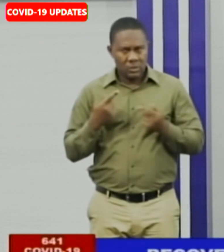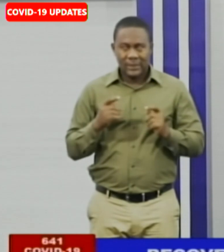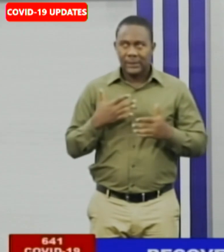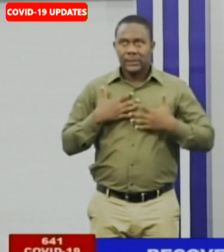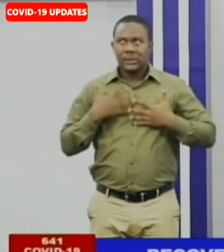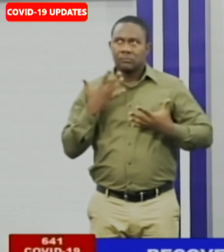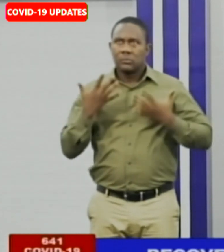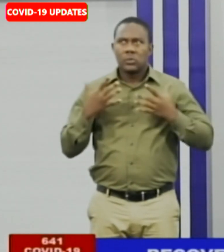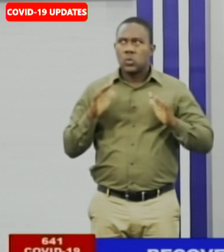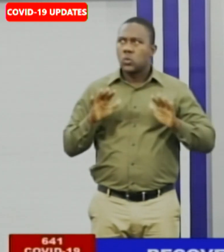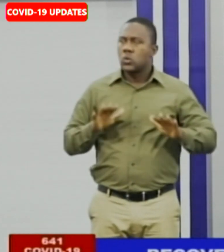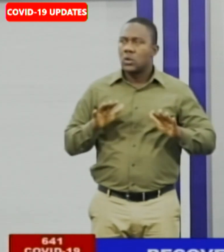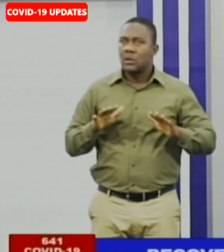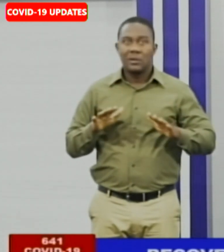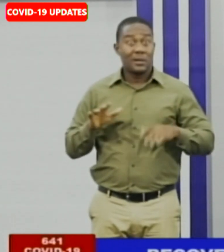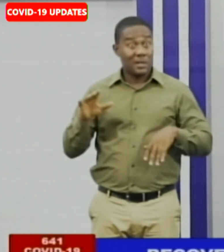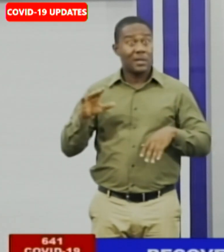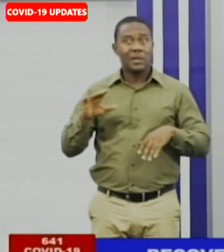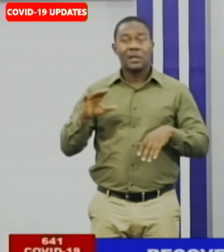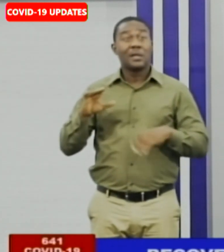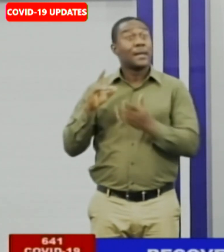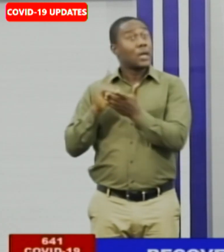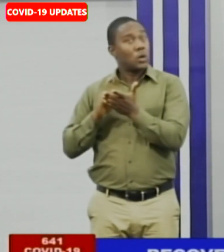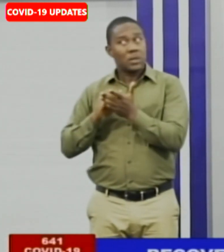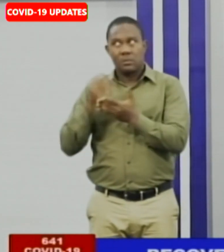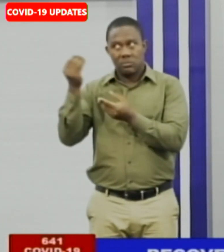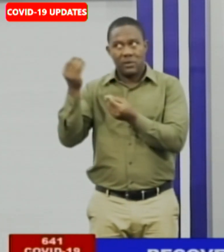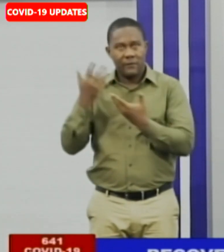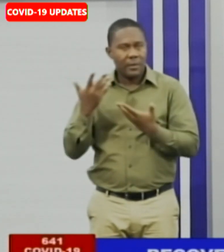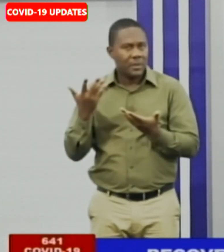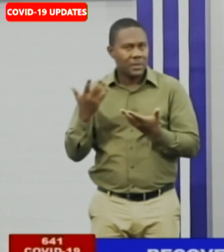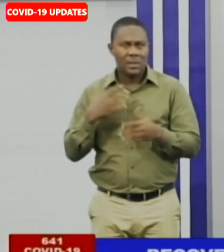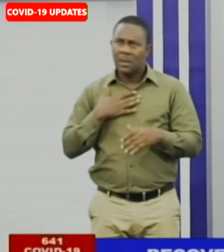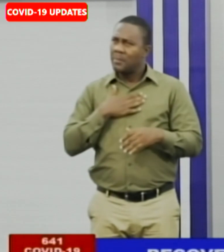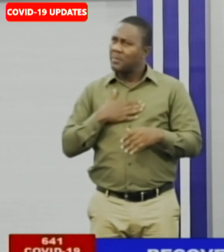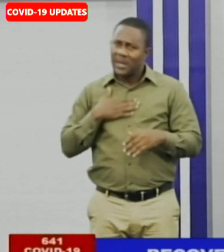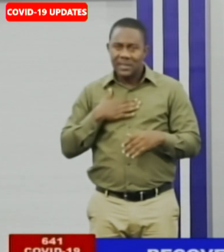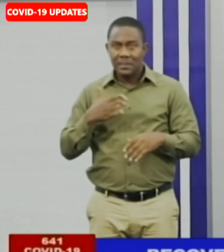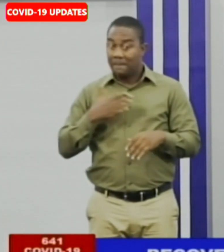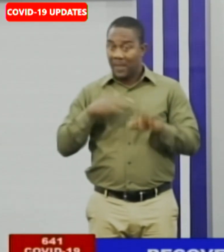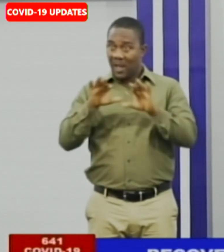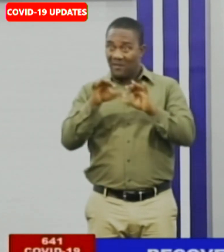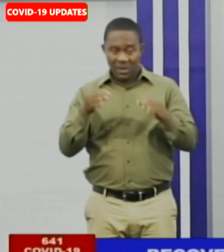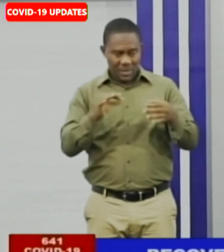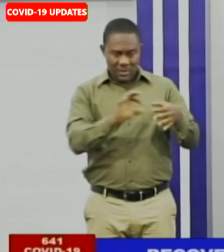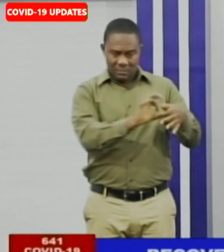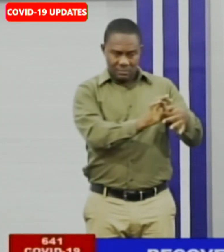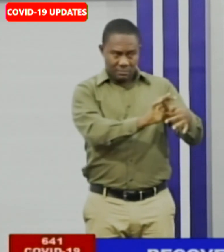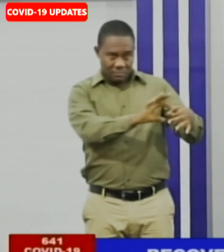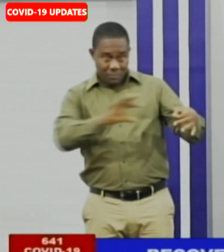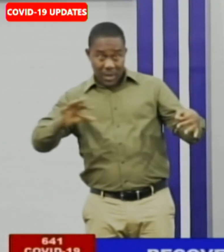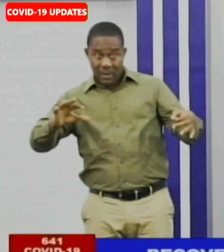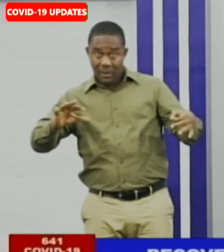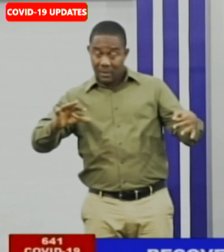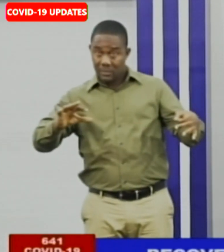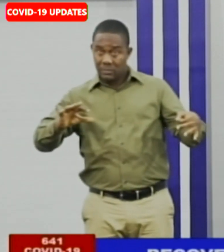The doctor called me, the one who called me, and encouraged me that I should just disassociate myself from my family. Let me stay at one place and let me let